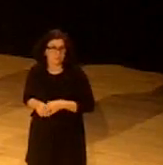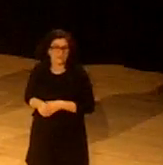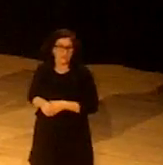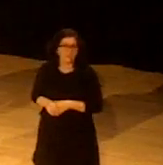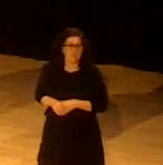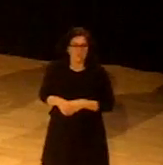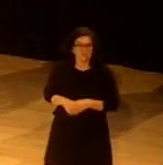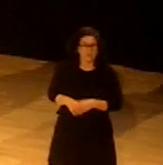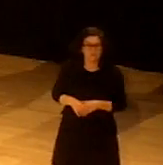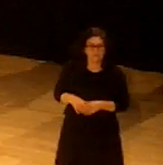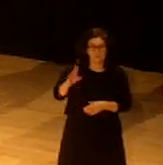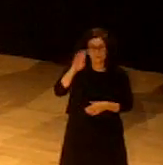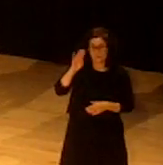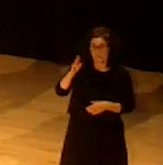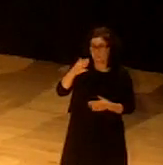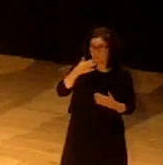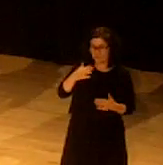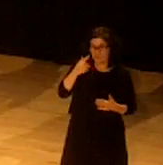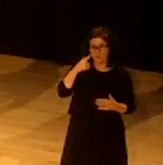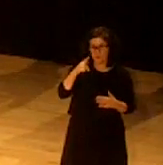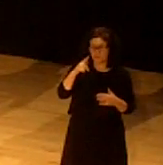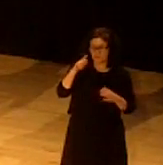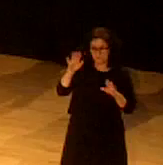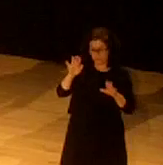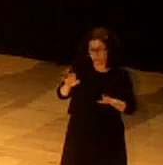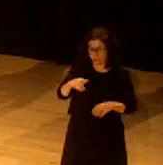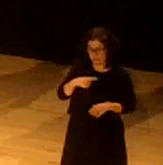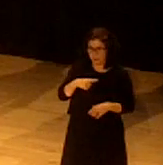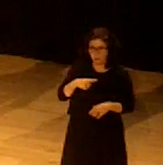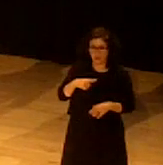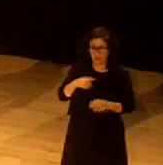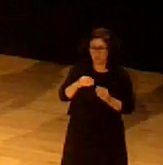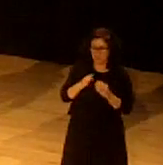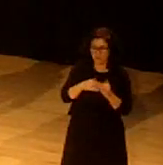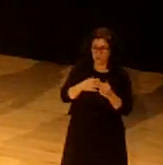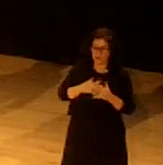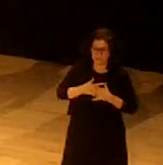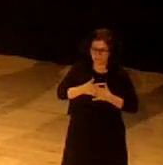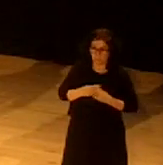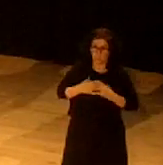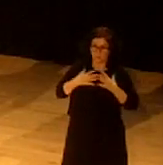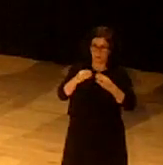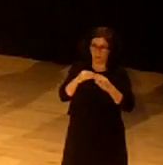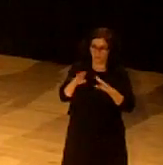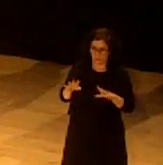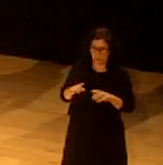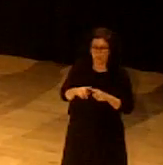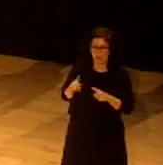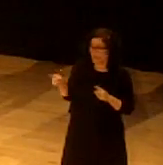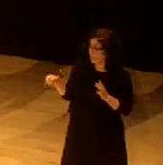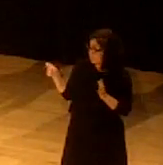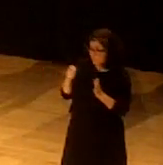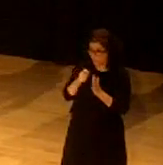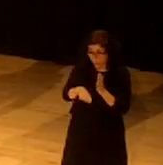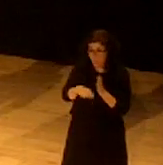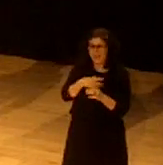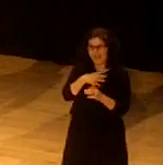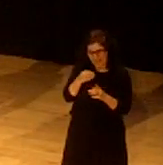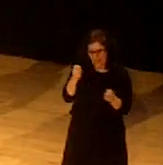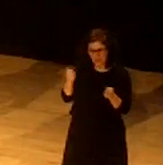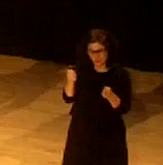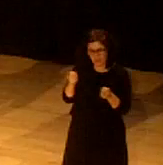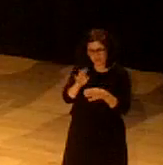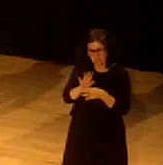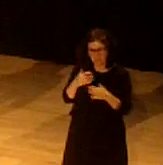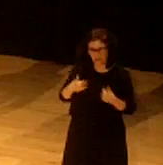Hi, thank you. I thought this was incredible. It was like beyond moving, and especially since you wrote it in addition to directing it, I'd love to